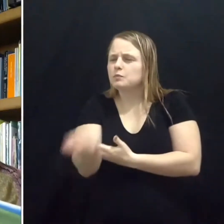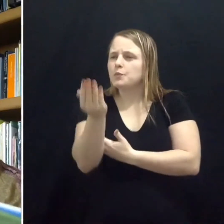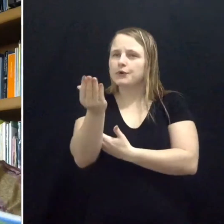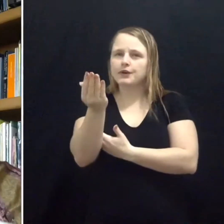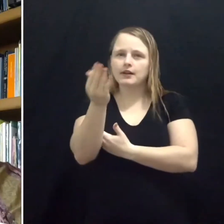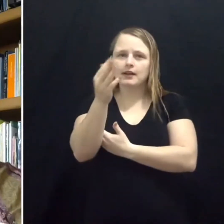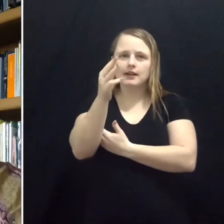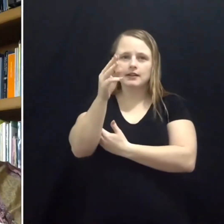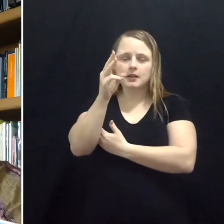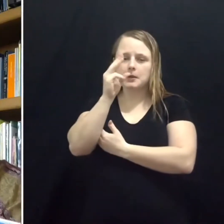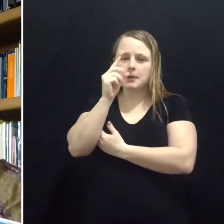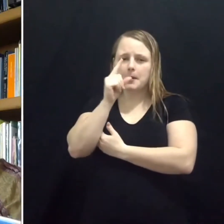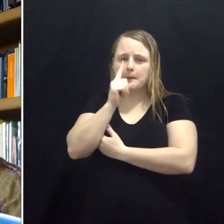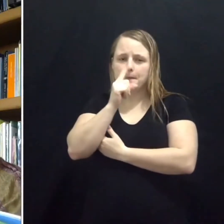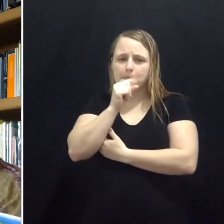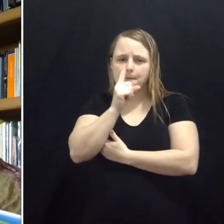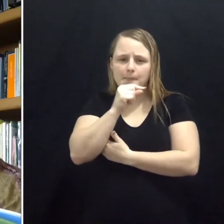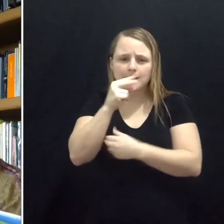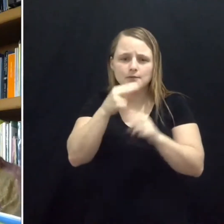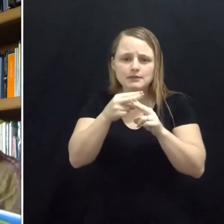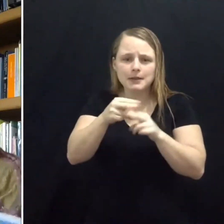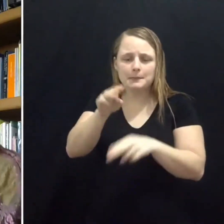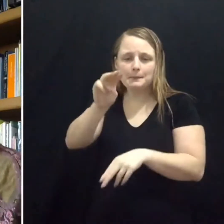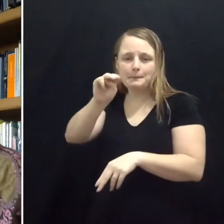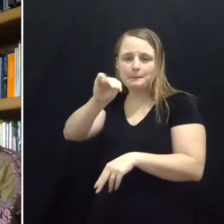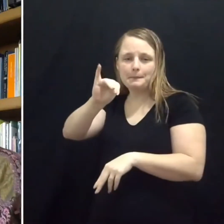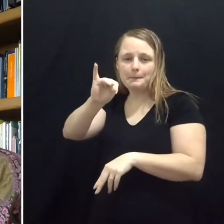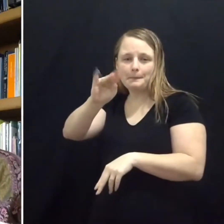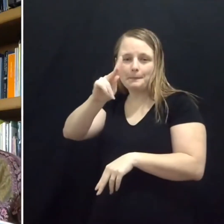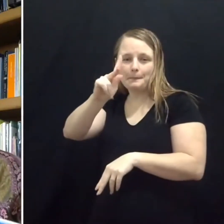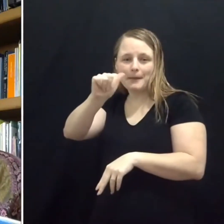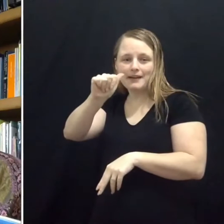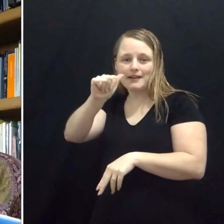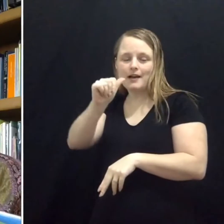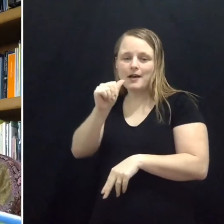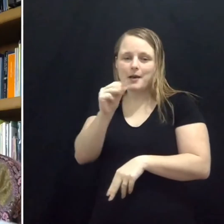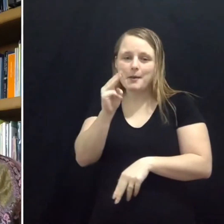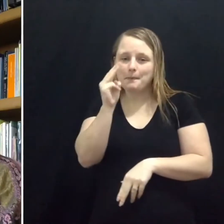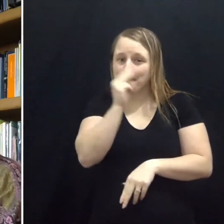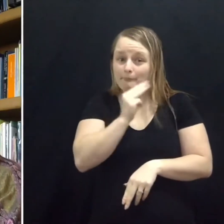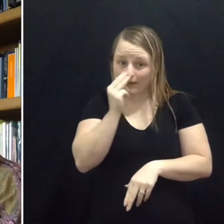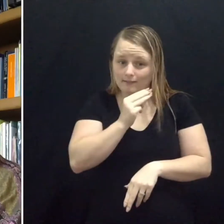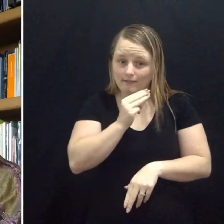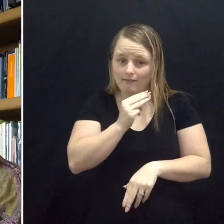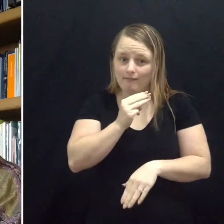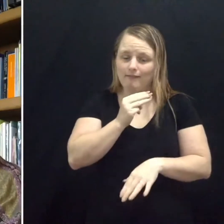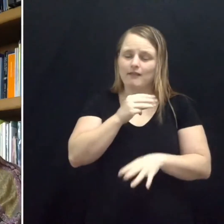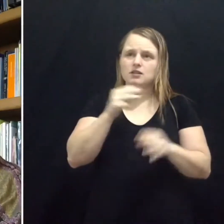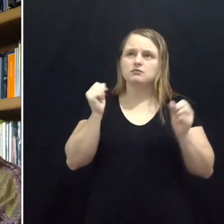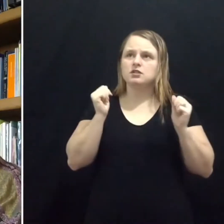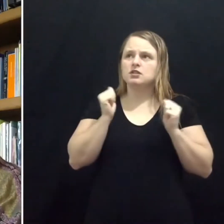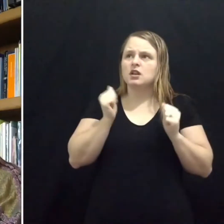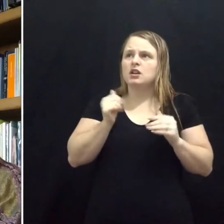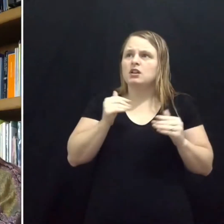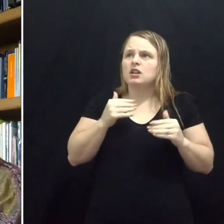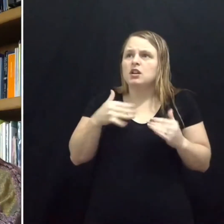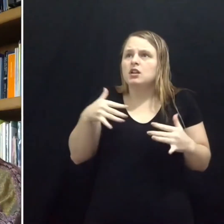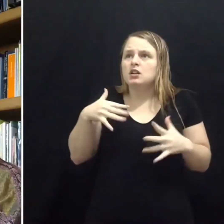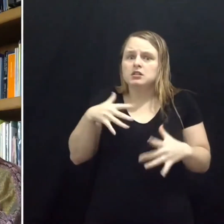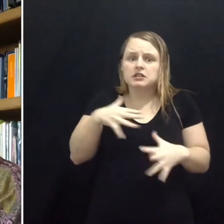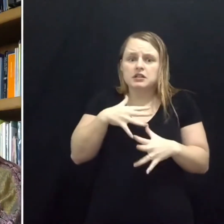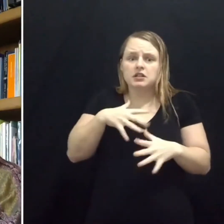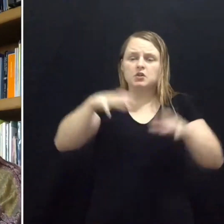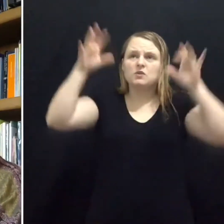In the middle of the morning, Micah Mouse trembled under her blanket. The storm boomed outside her